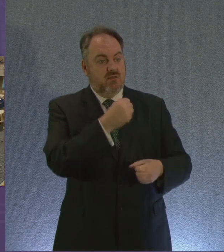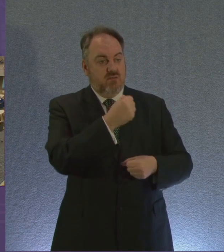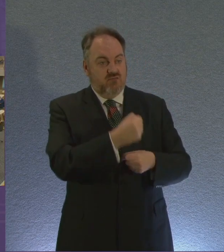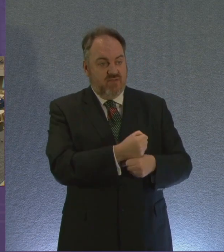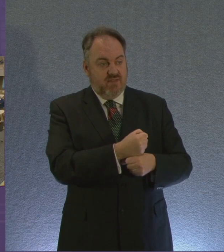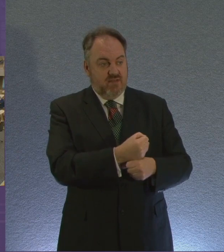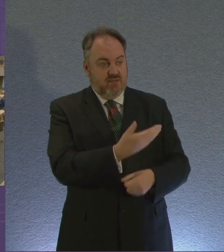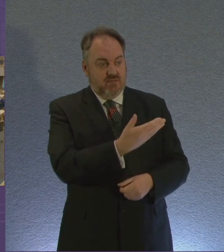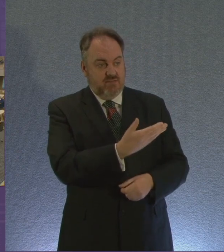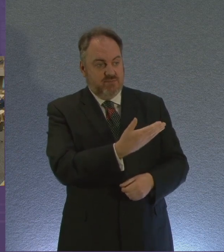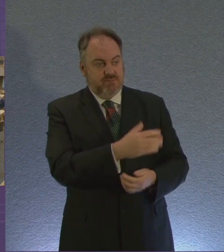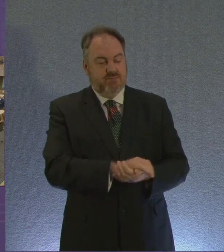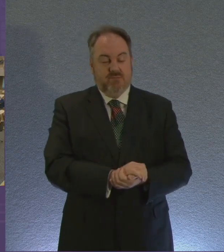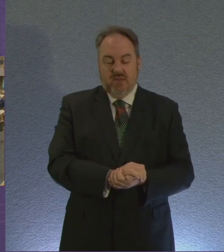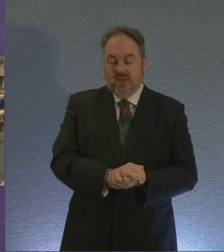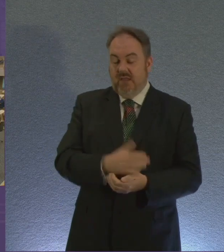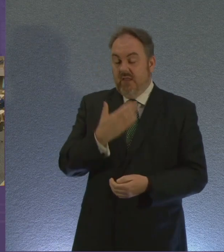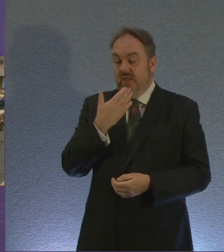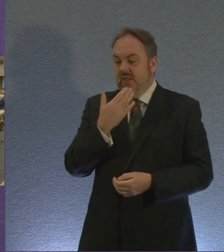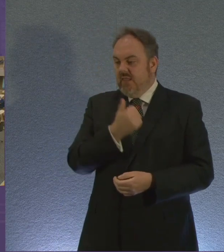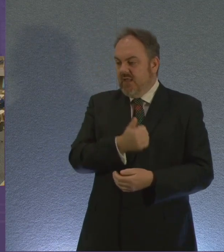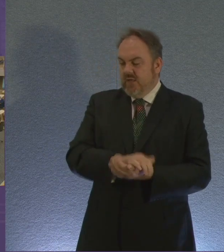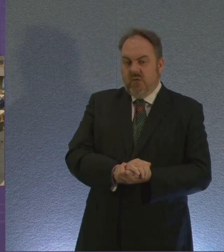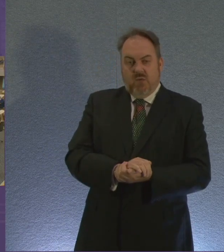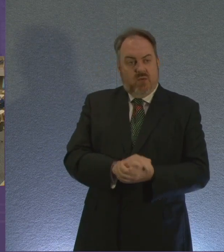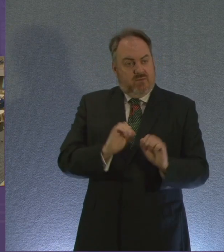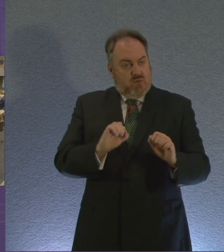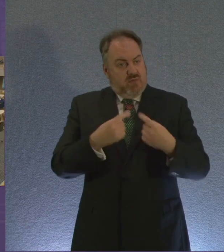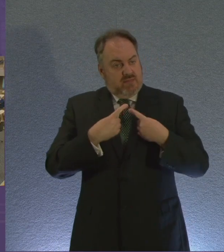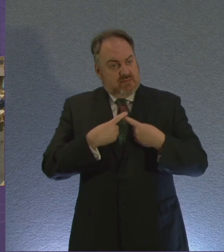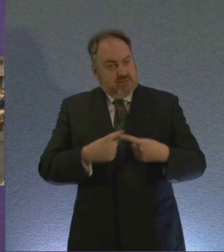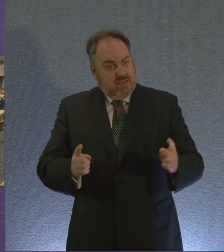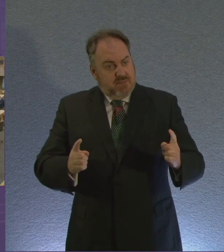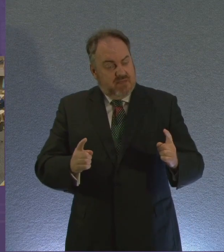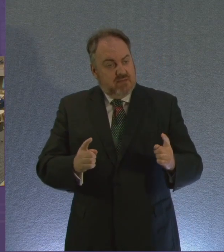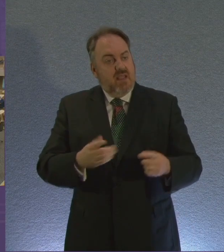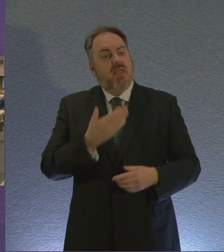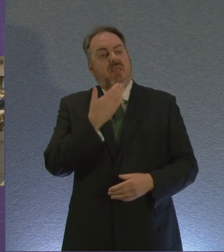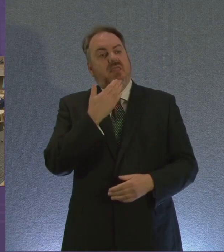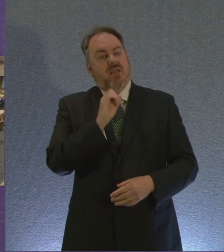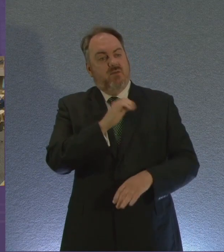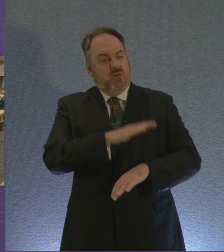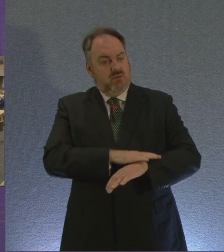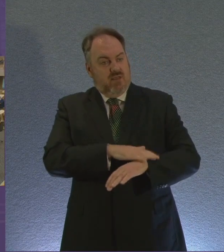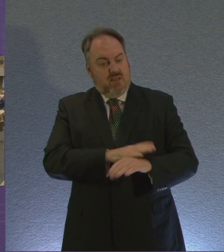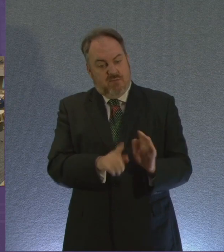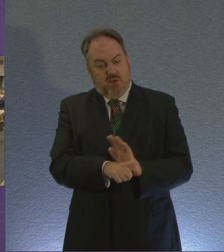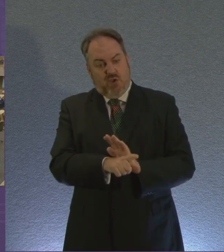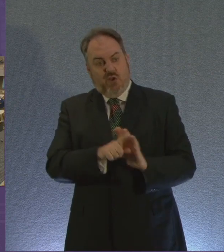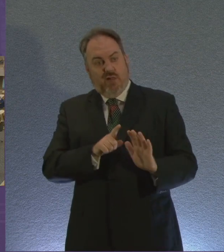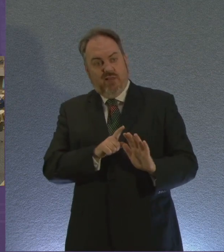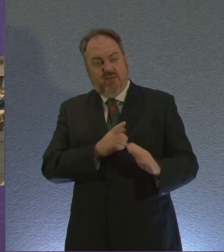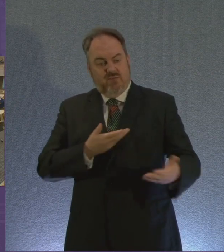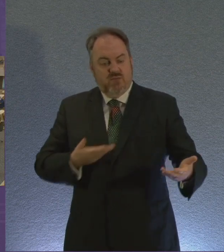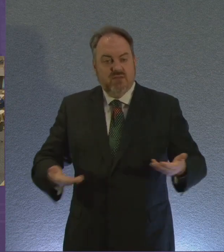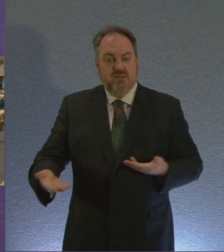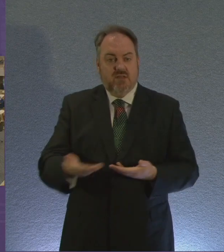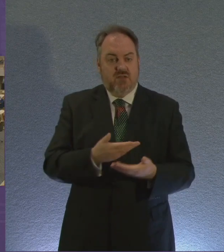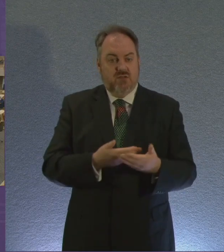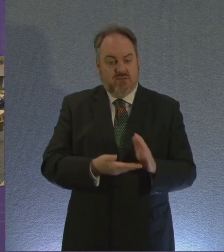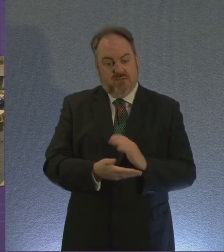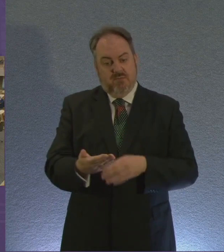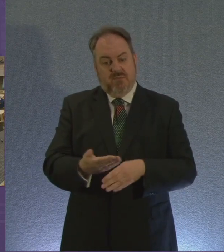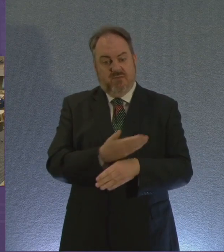Thank you, Presiding Officer, and thank you, Cabinet Secretary, for your statement and the discussions that we've had in advance. We can see